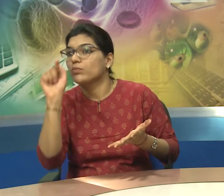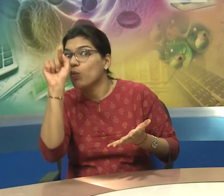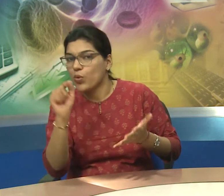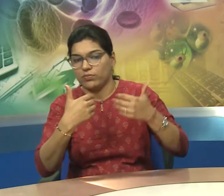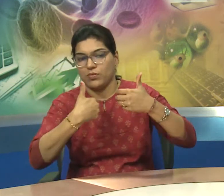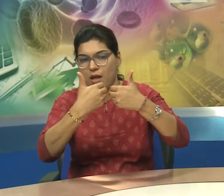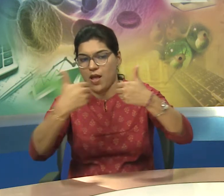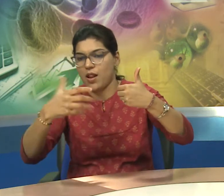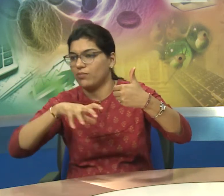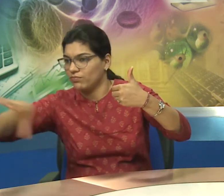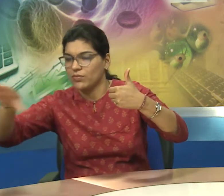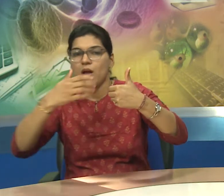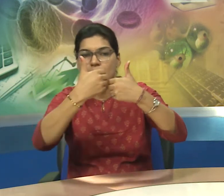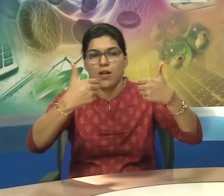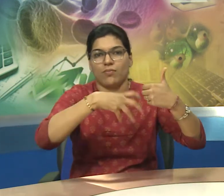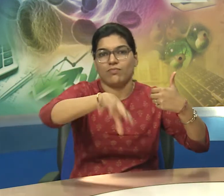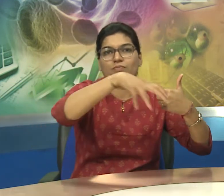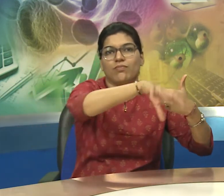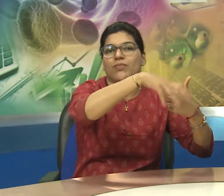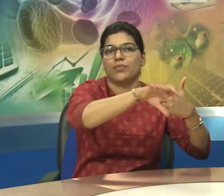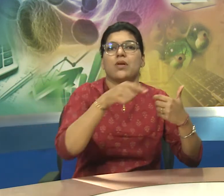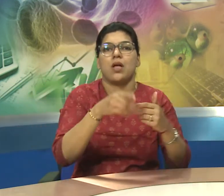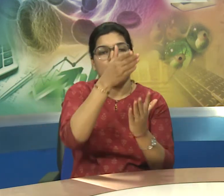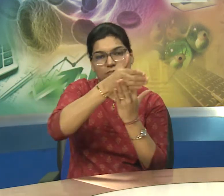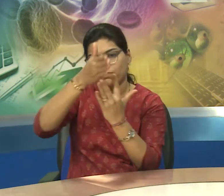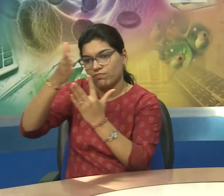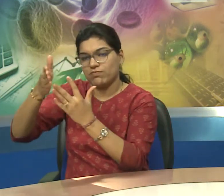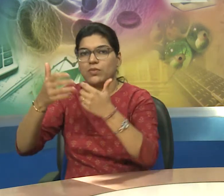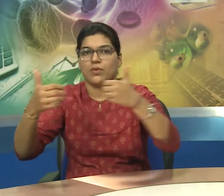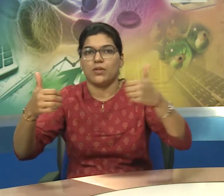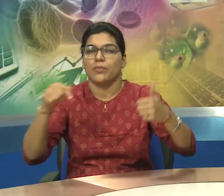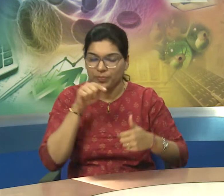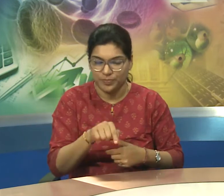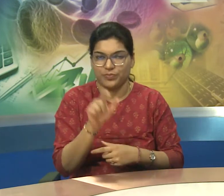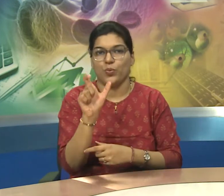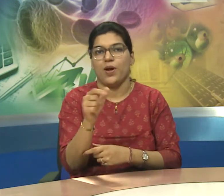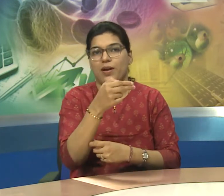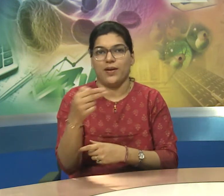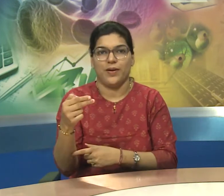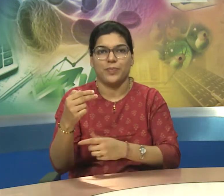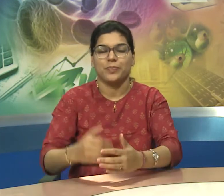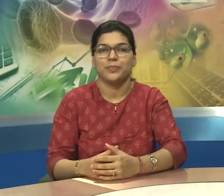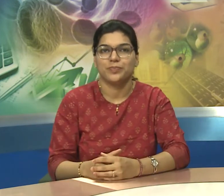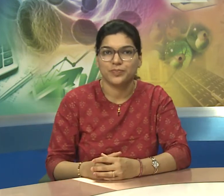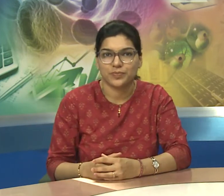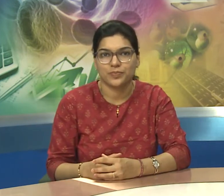Allocation of work or division of the things is also termed as distribution.